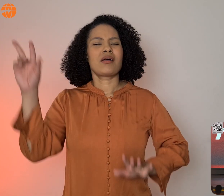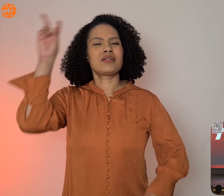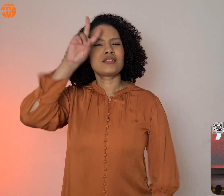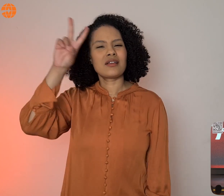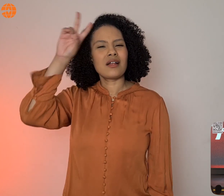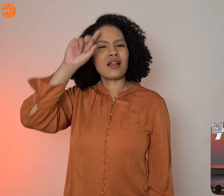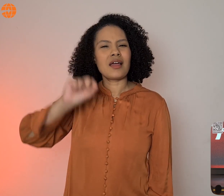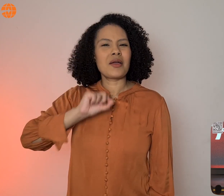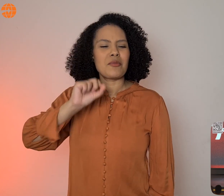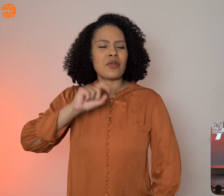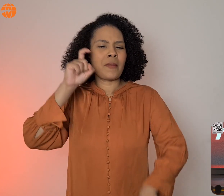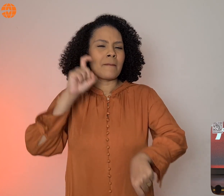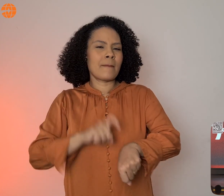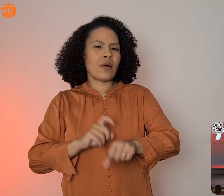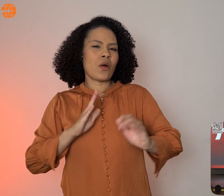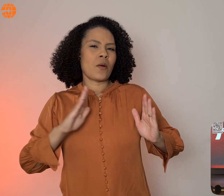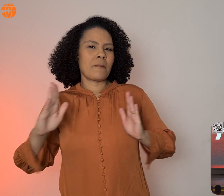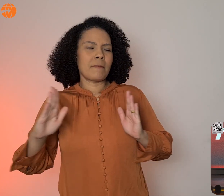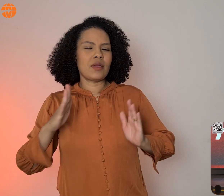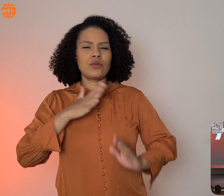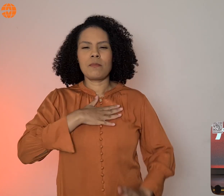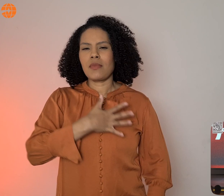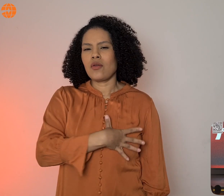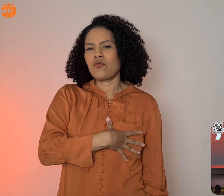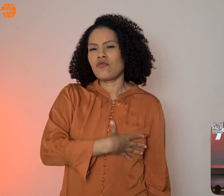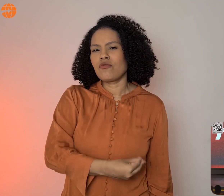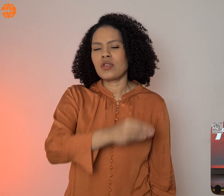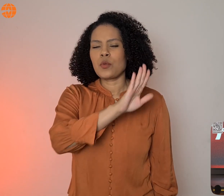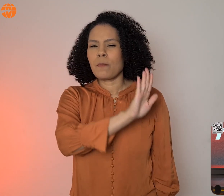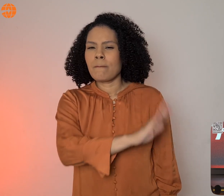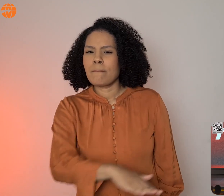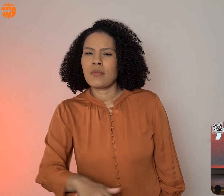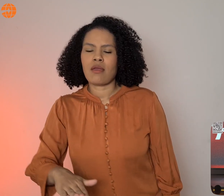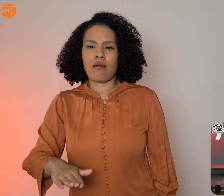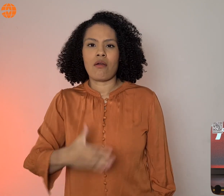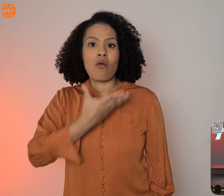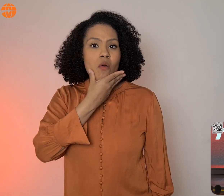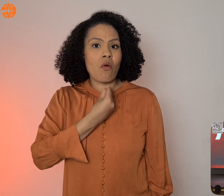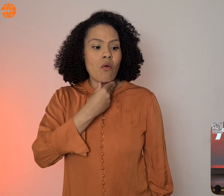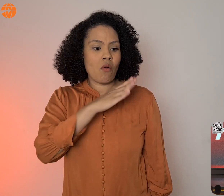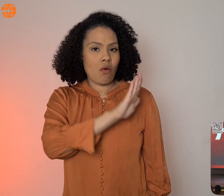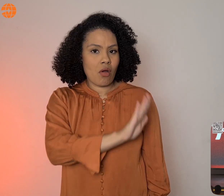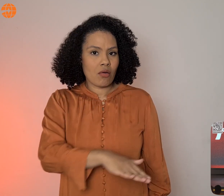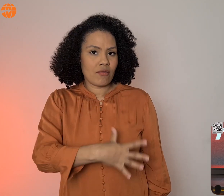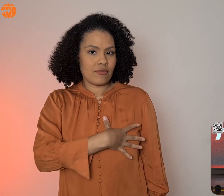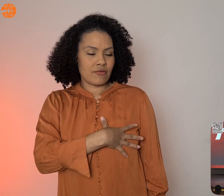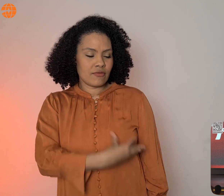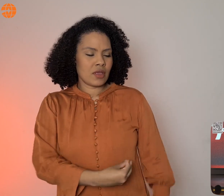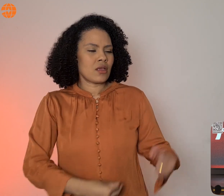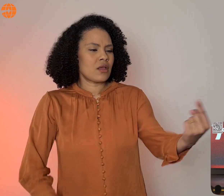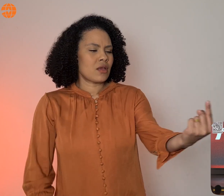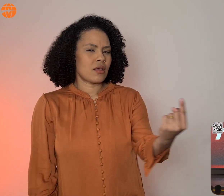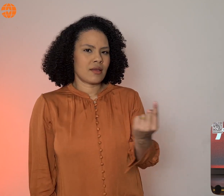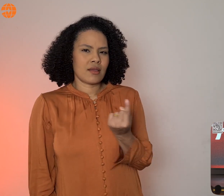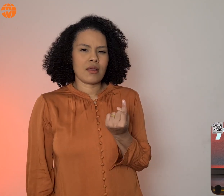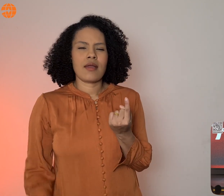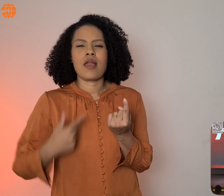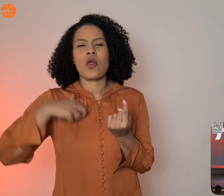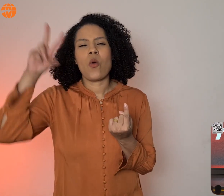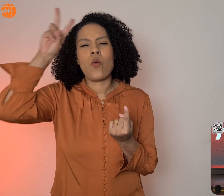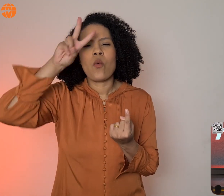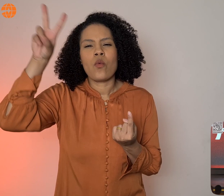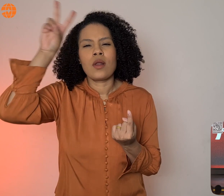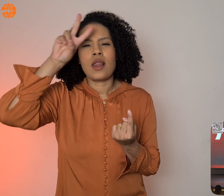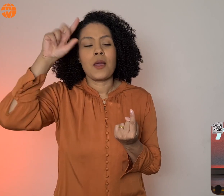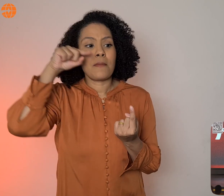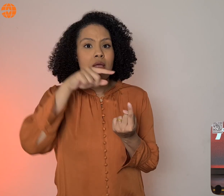to me one time. Mas eu me lembro também de tempos em que meus filhos eram pequenos e um deles, o meu filho, veio até mim. And I'll never forget it. He said, "Daddy,